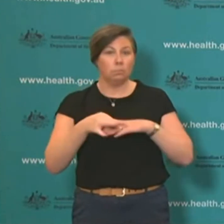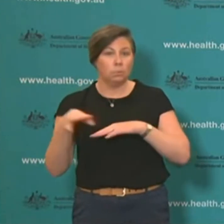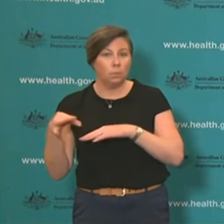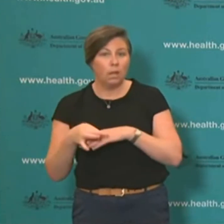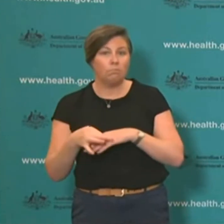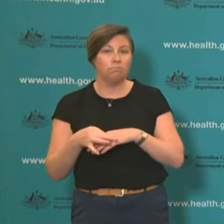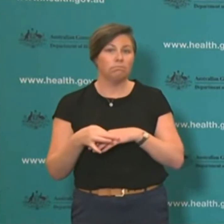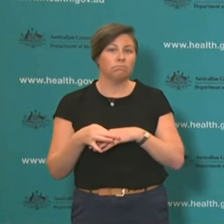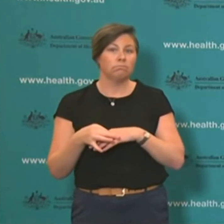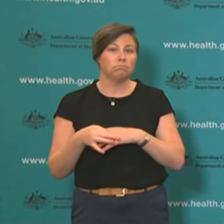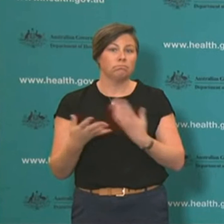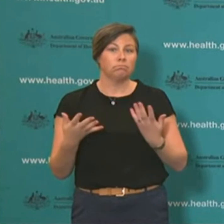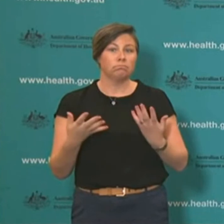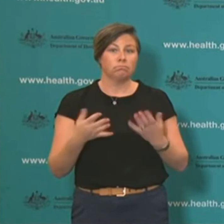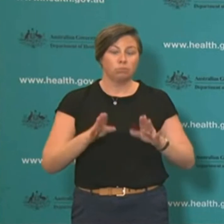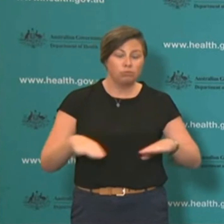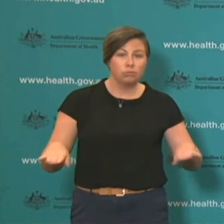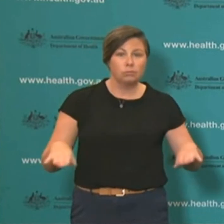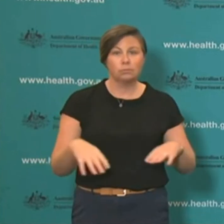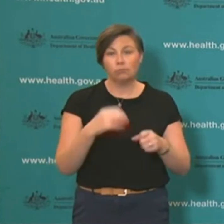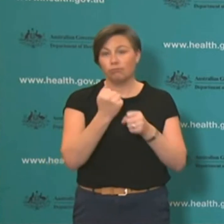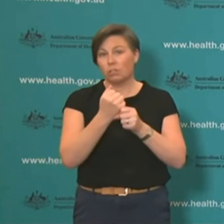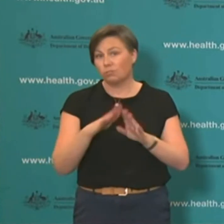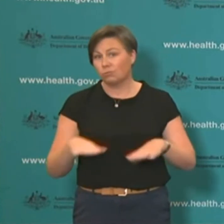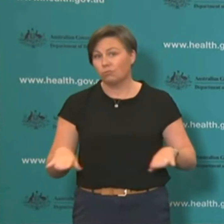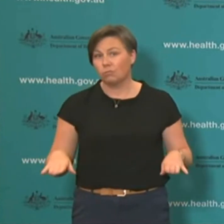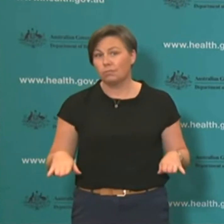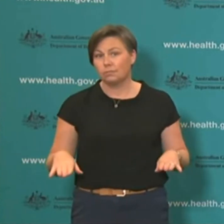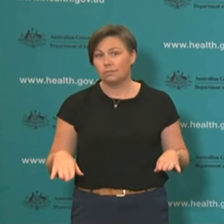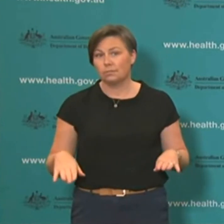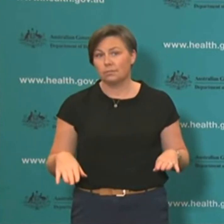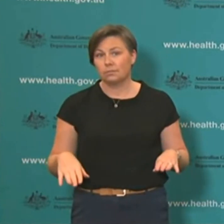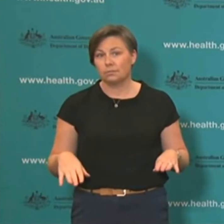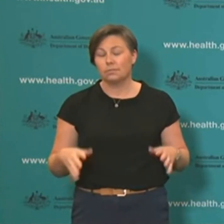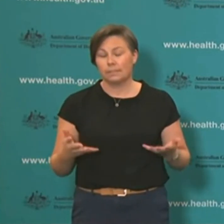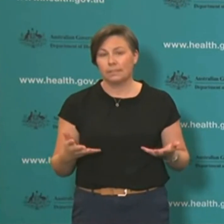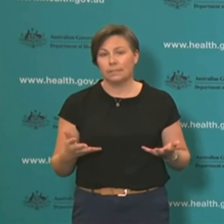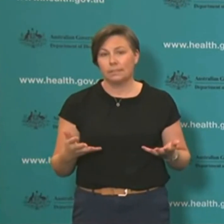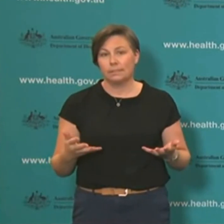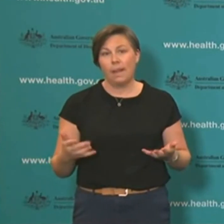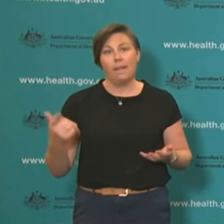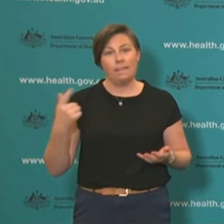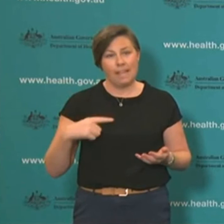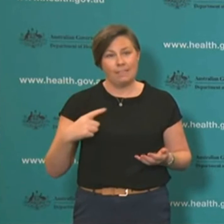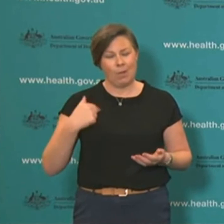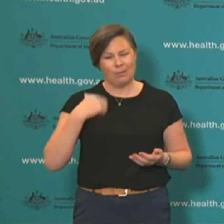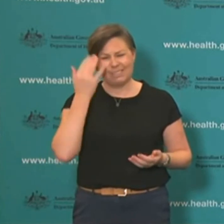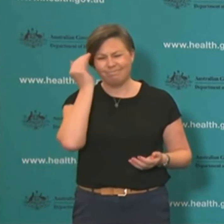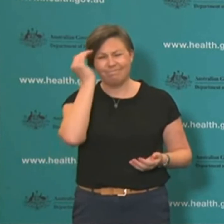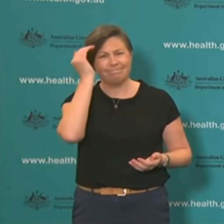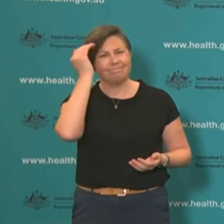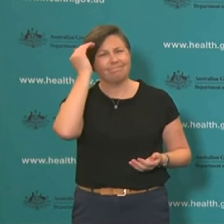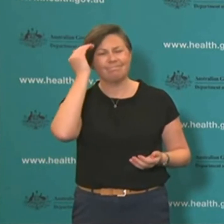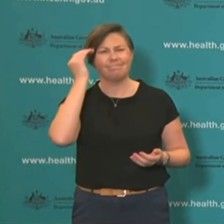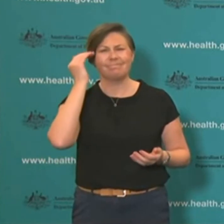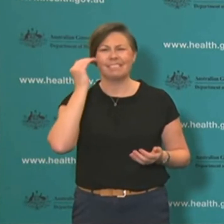and wives, sons and daughters, grandsons and granddaughters. And that is why we are doing all we can at the moment